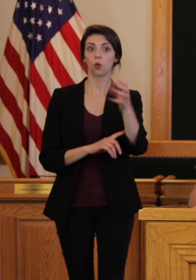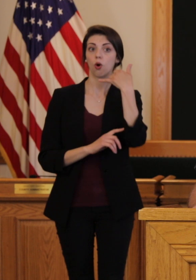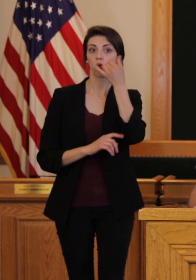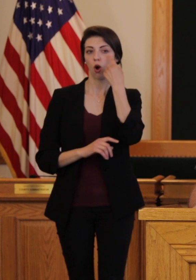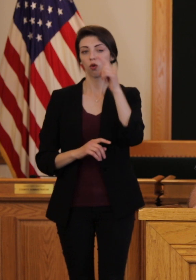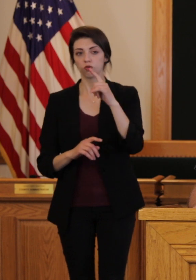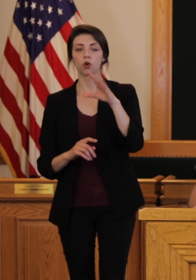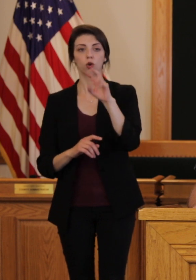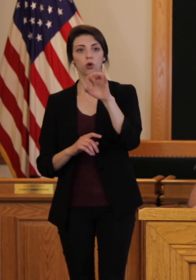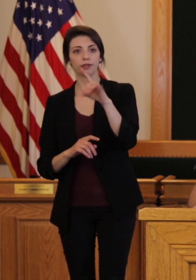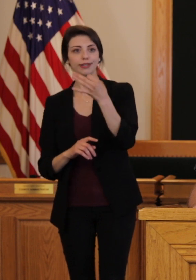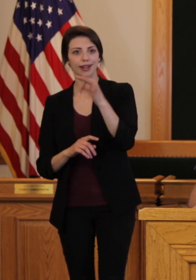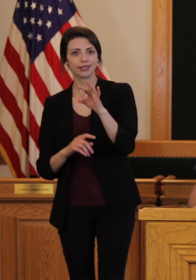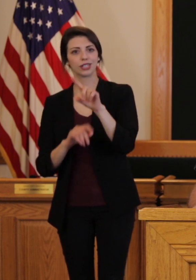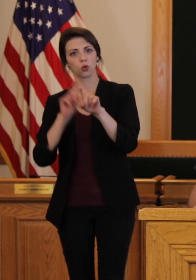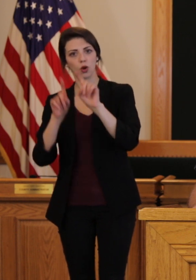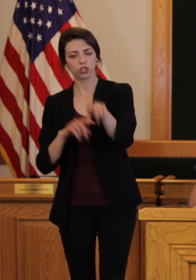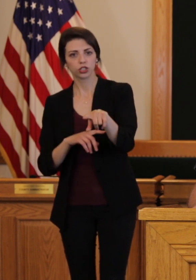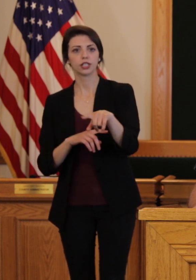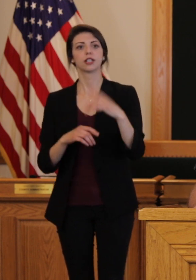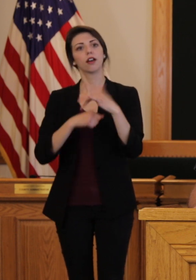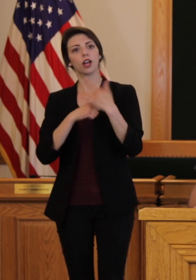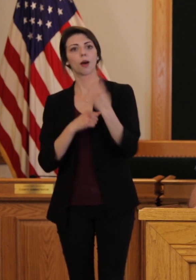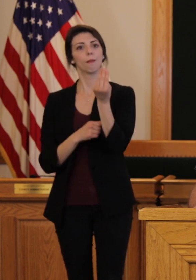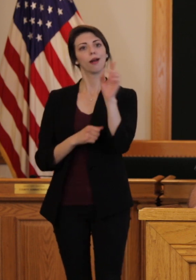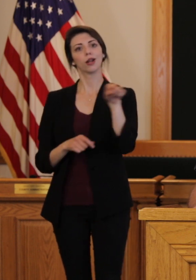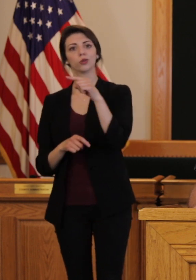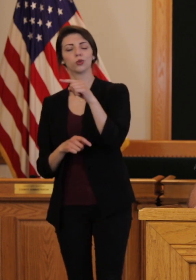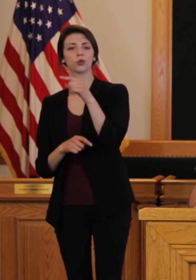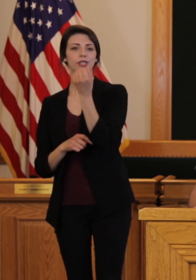315-349-3330, is open Monday through Saturday. Stay safe, and thank